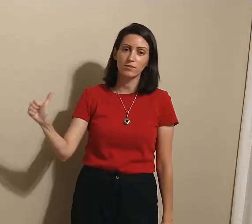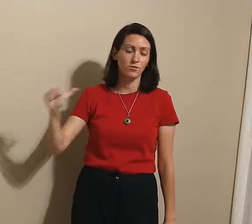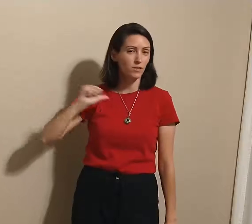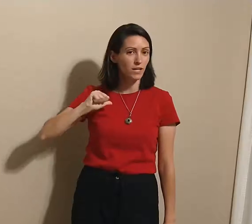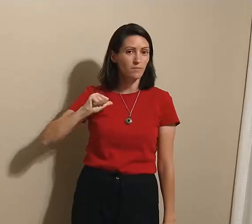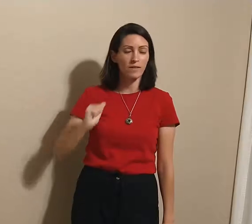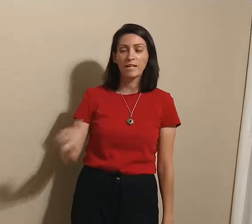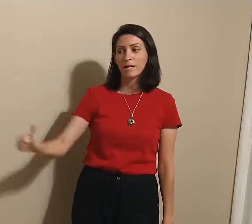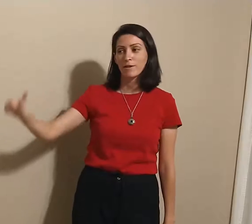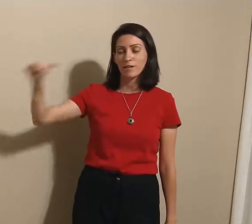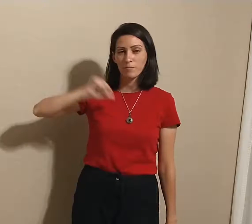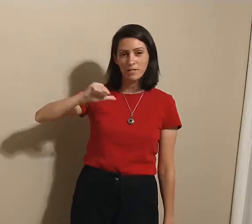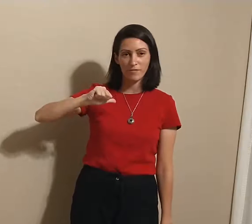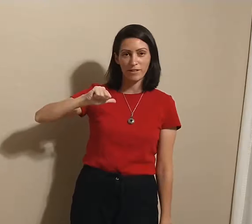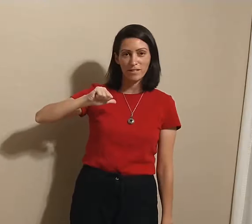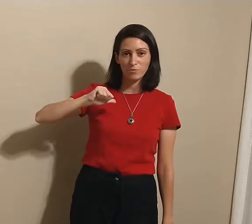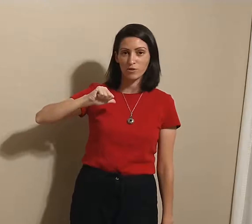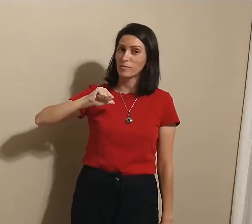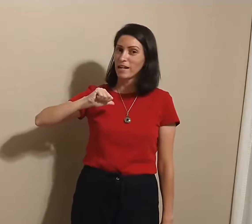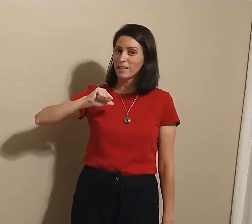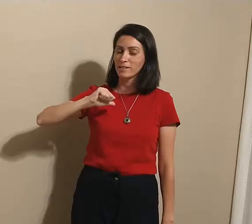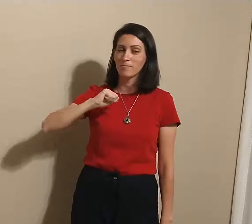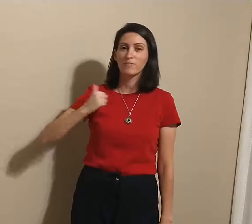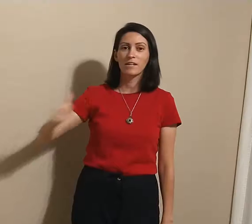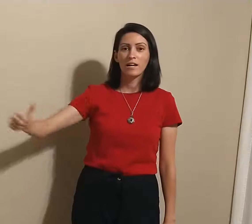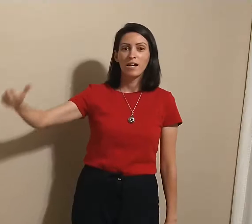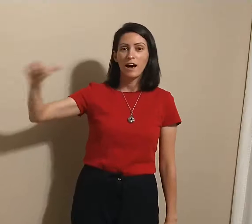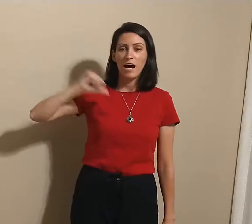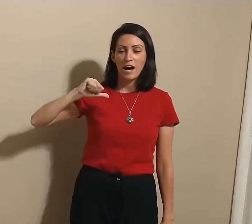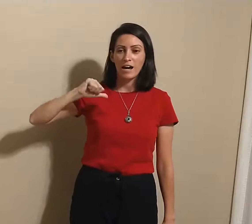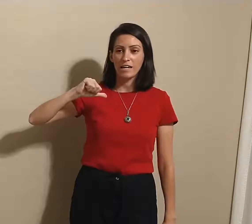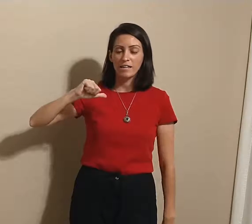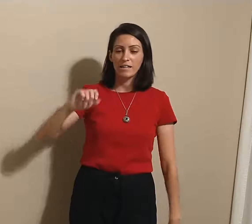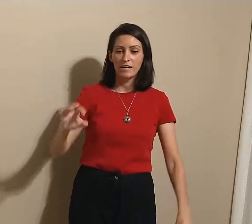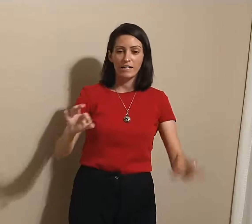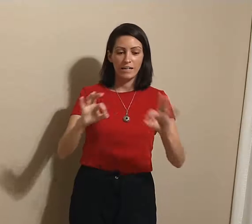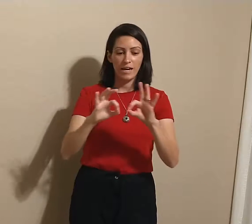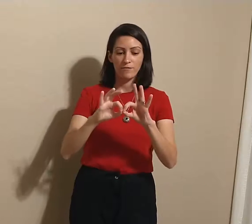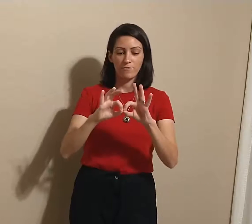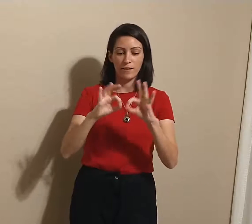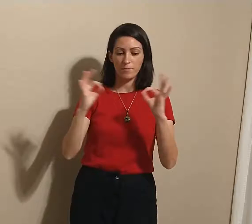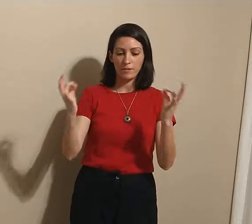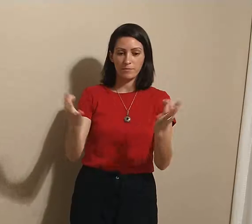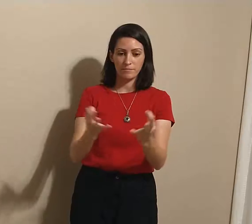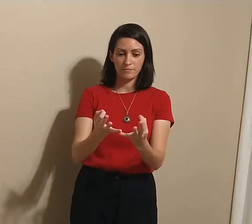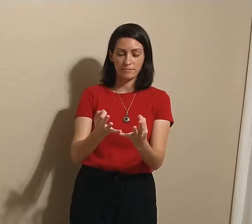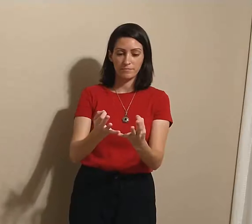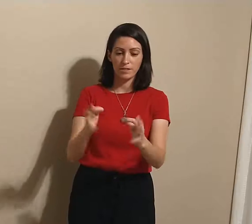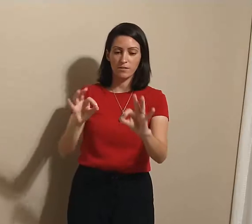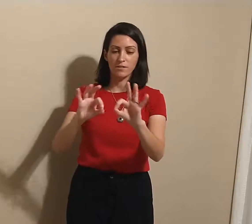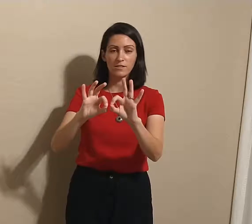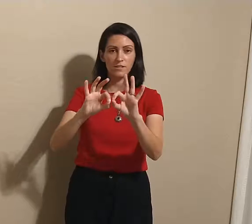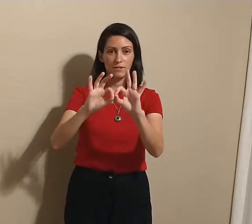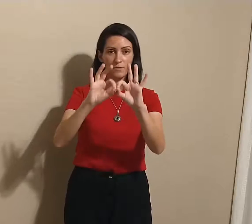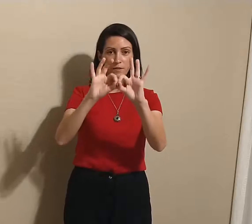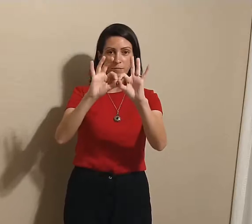can use your thumb. I like my thumb because I feel like it's more dramatic. I have a family. So this is the sign for